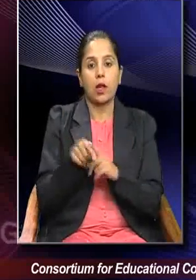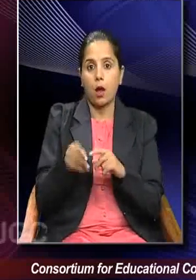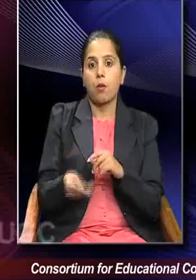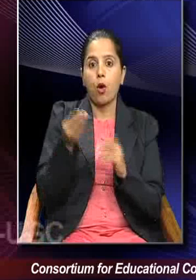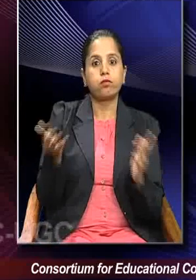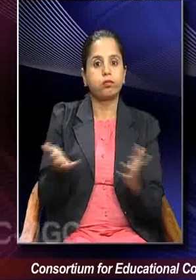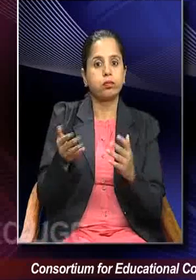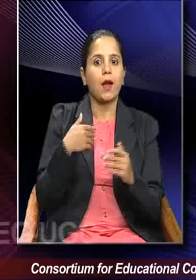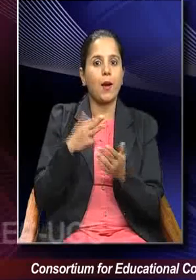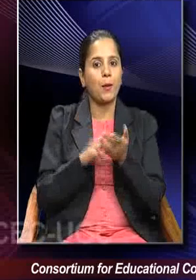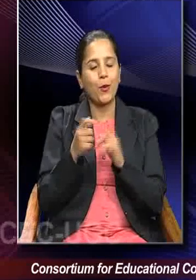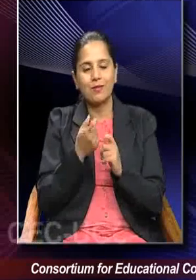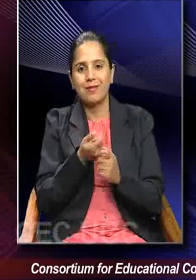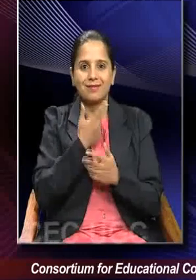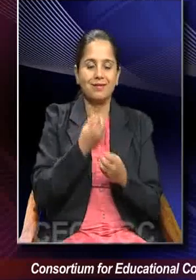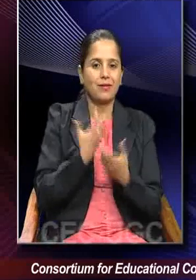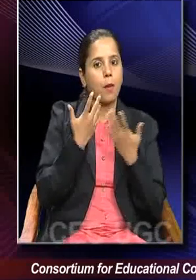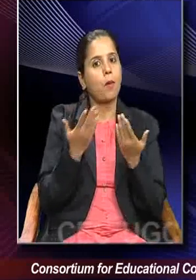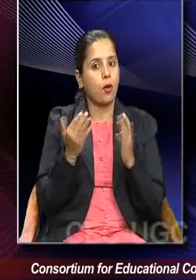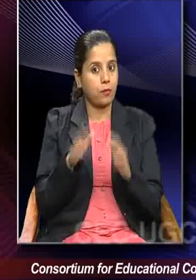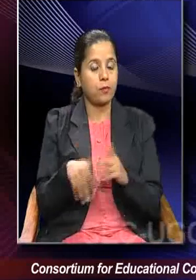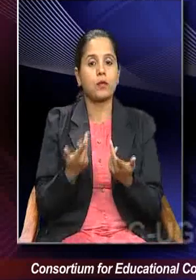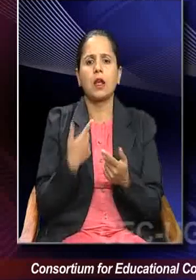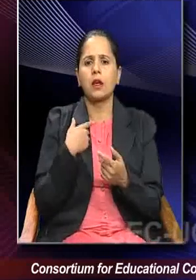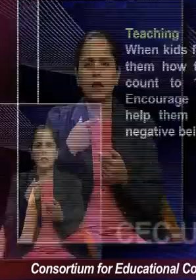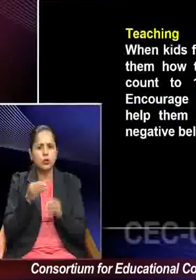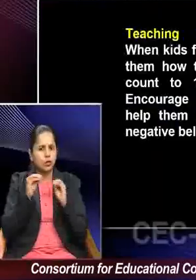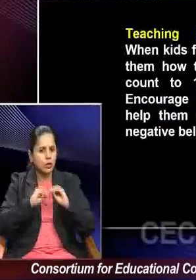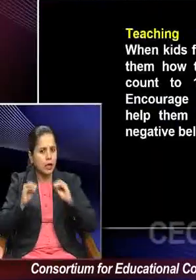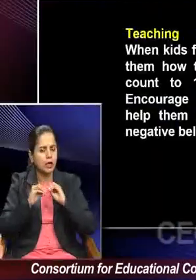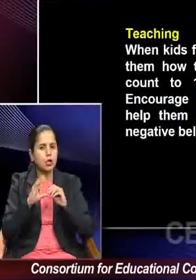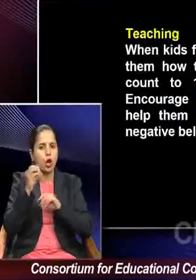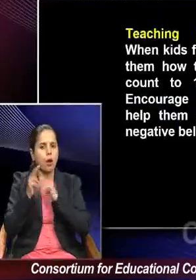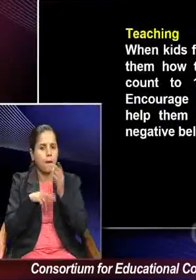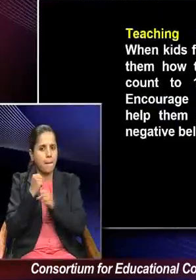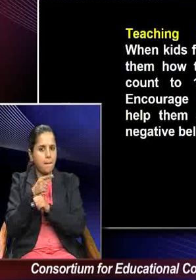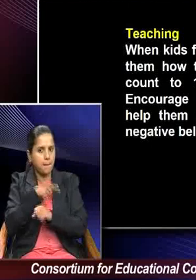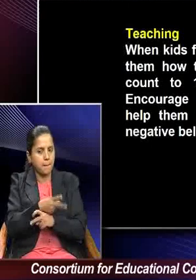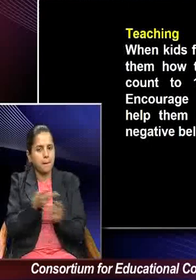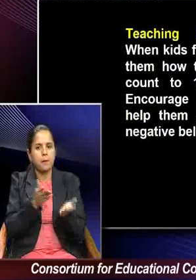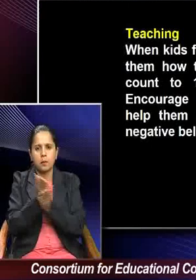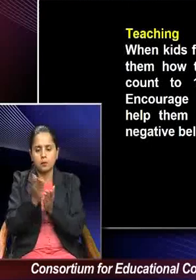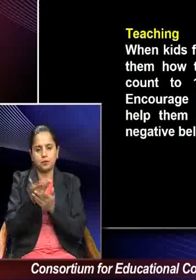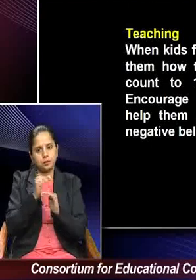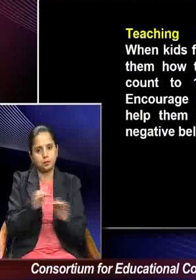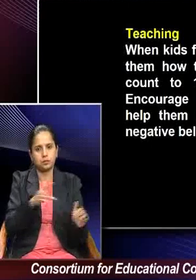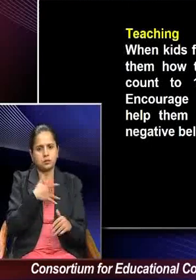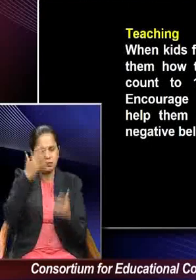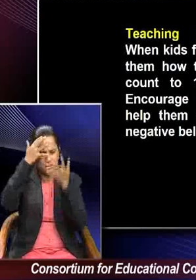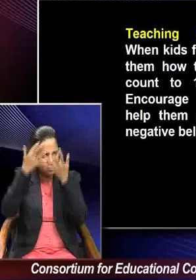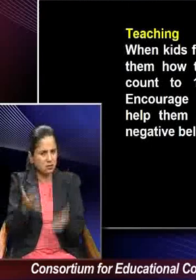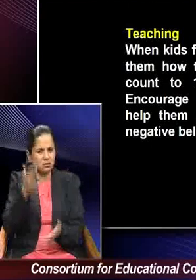the mood. Teaching coping mechanisms. When kids feel